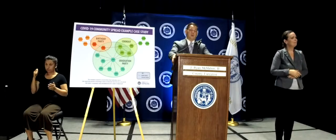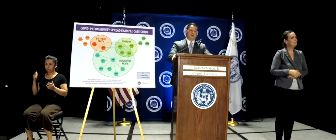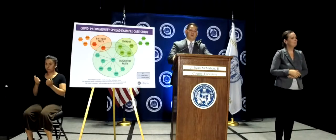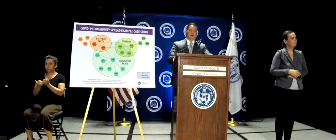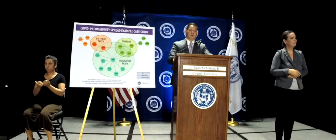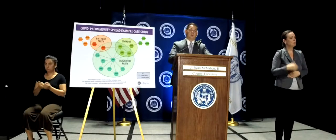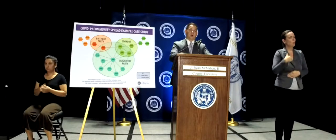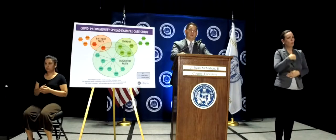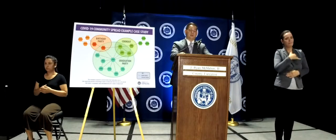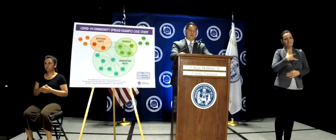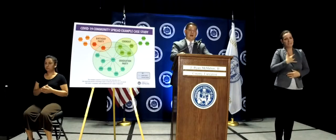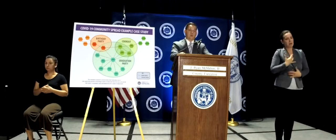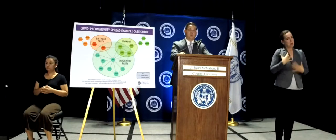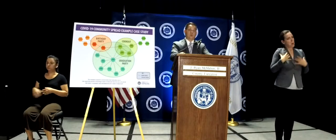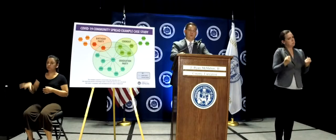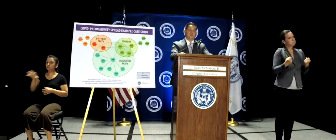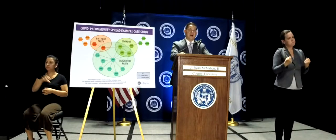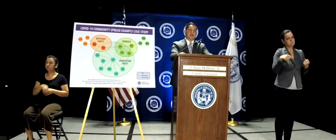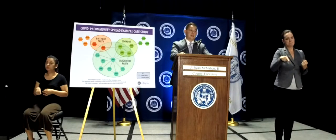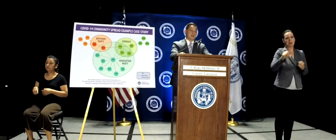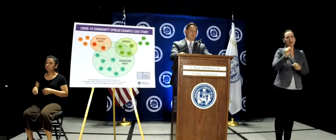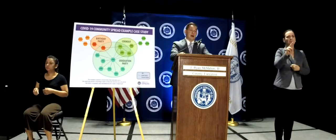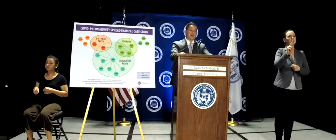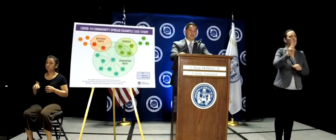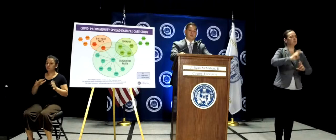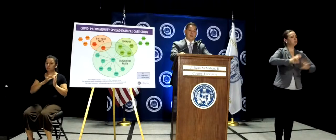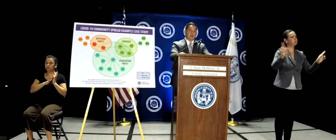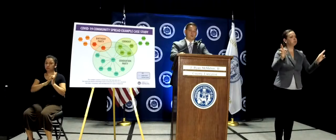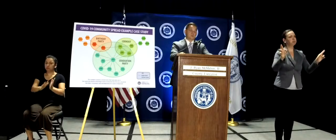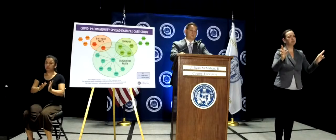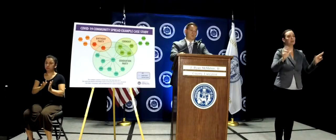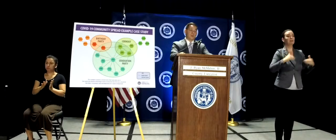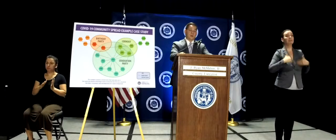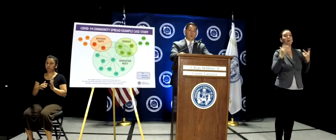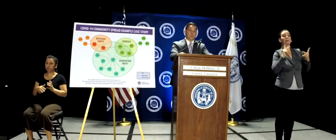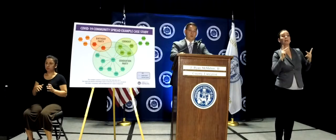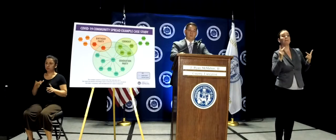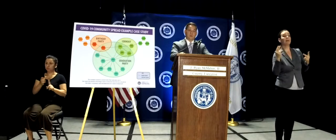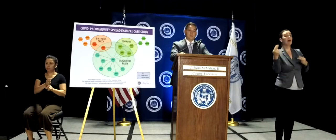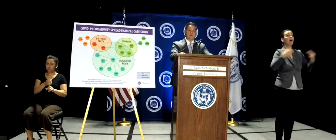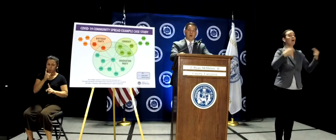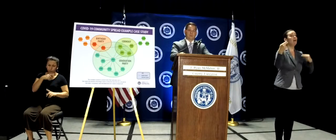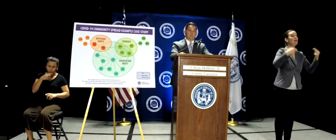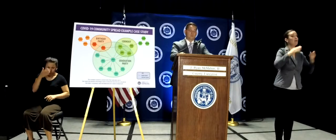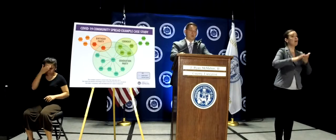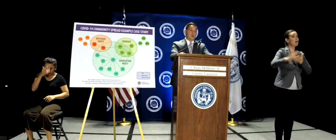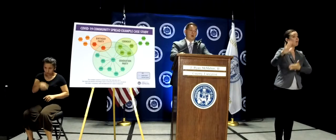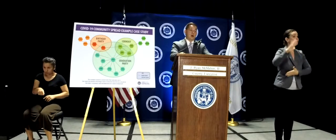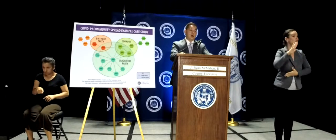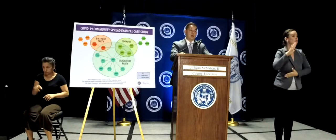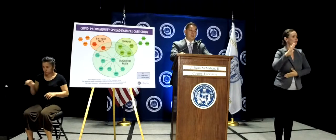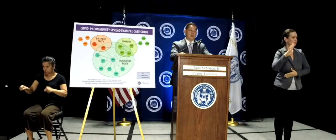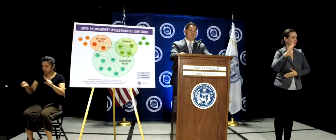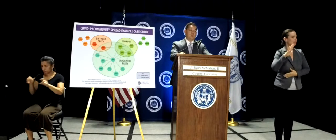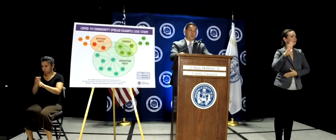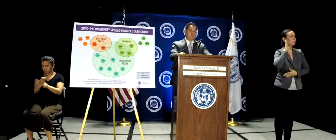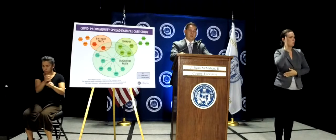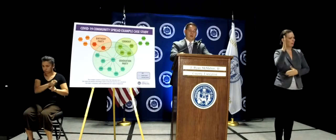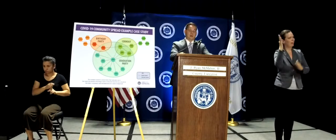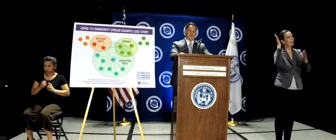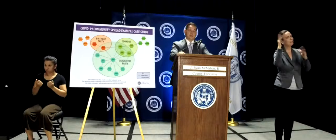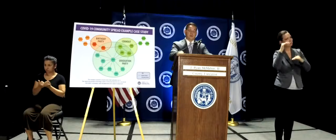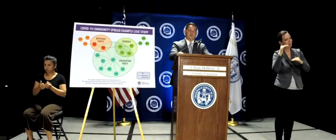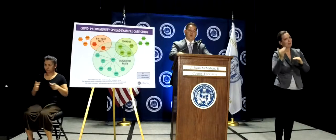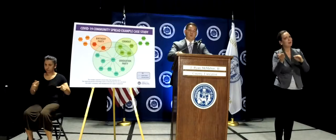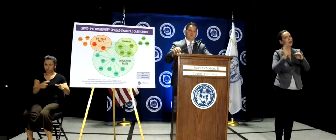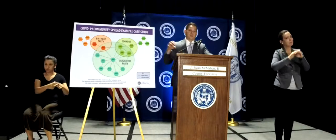that when all these young people come into town, we will find the hidden pockets of the virus, and there will be some. And then we